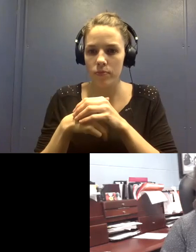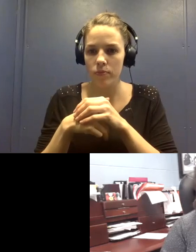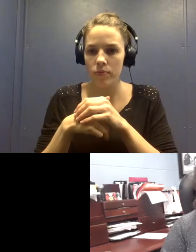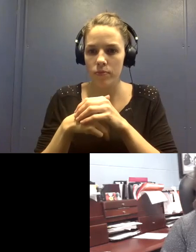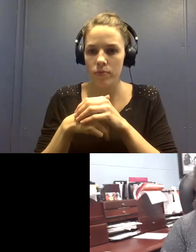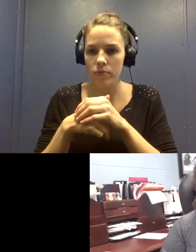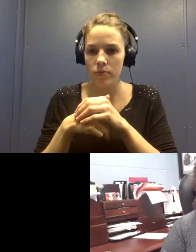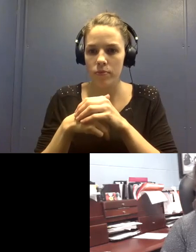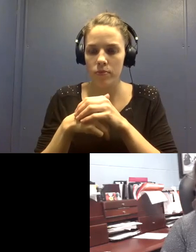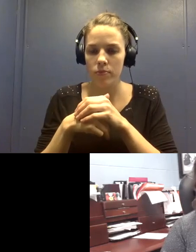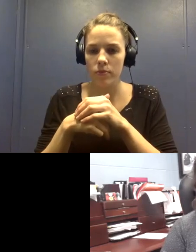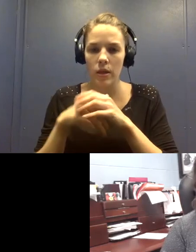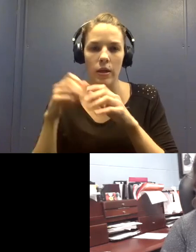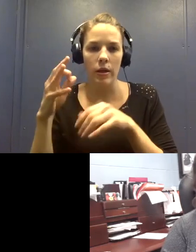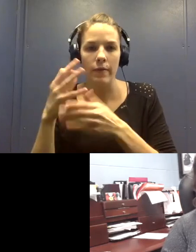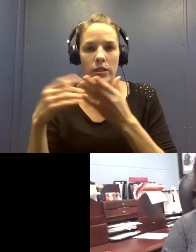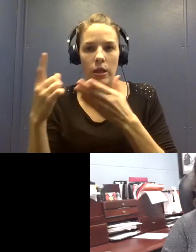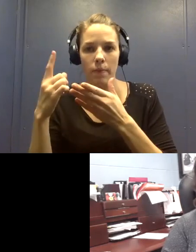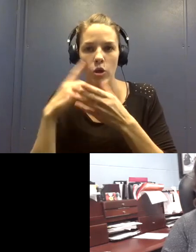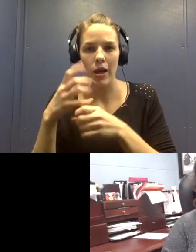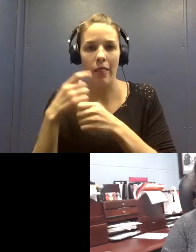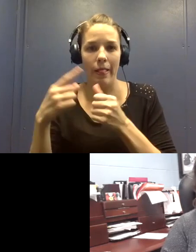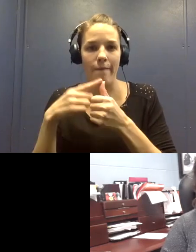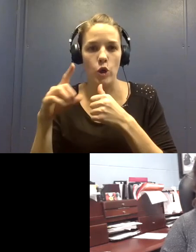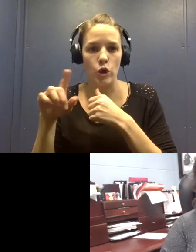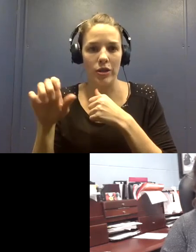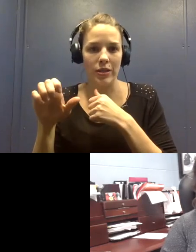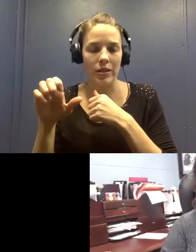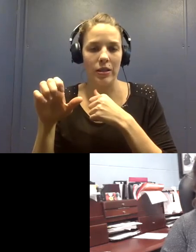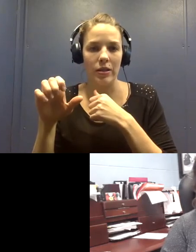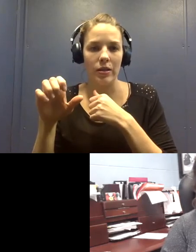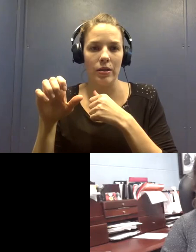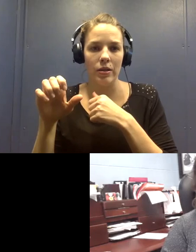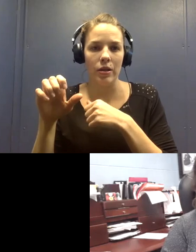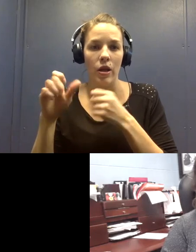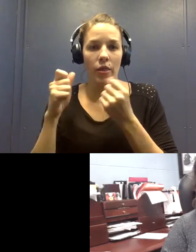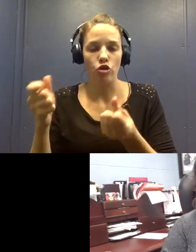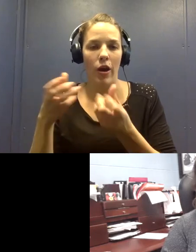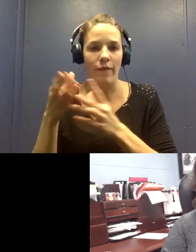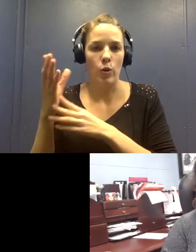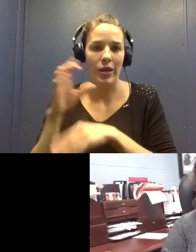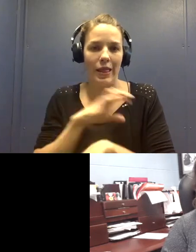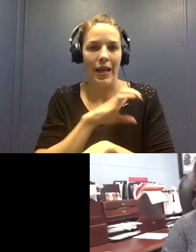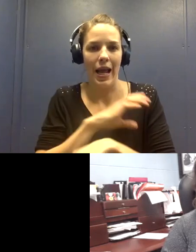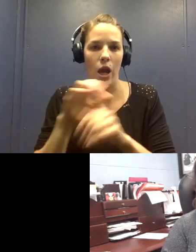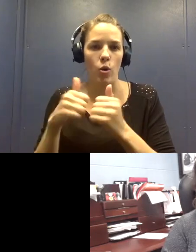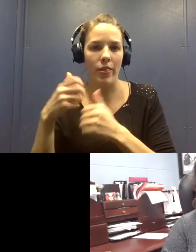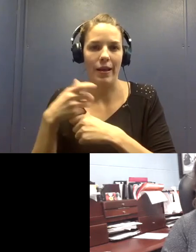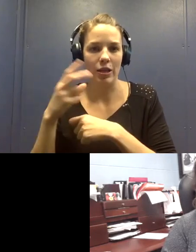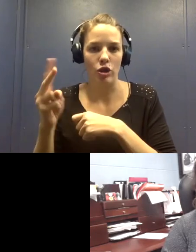Okay. If someone has gotten their first dose at the Mylan drive-through clinic, how do they get their second